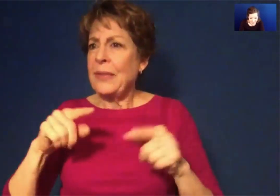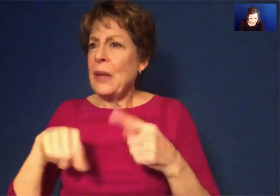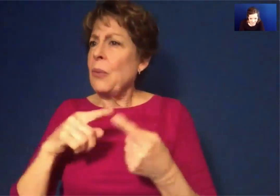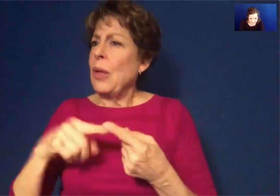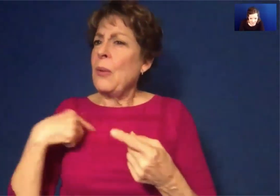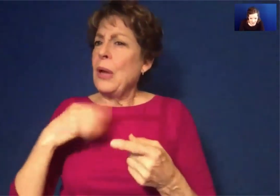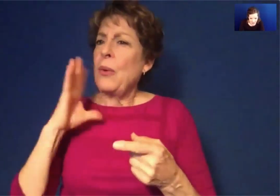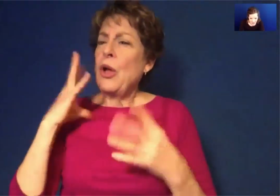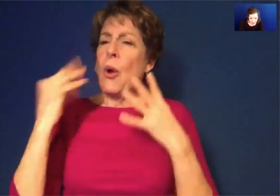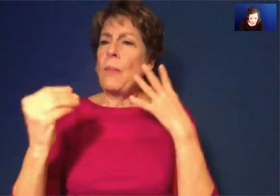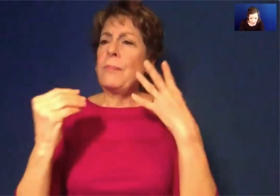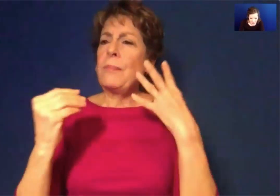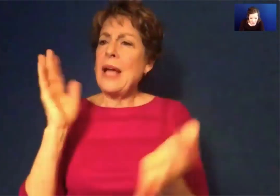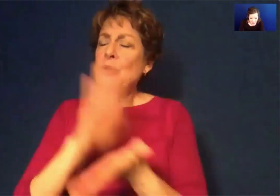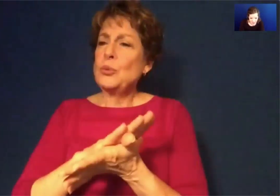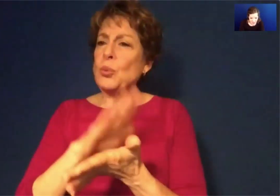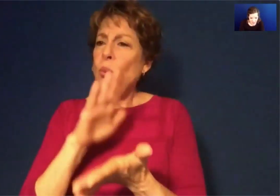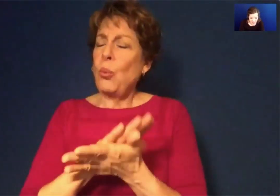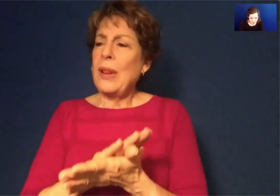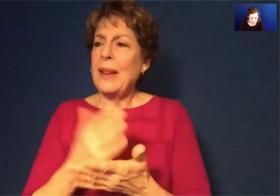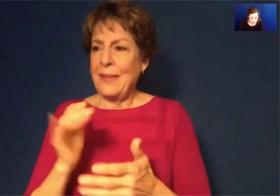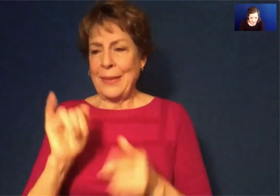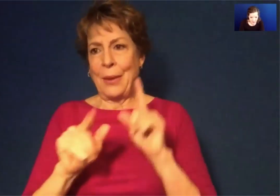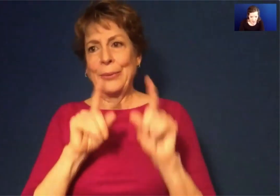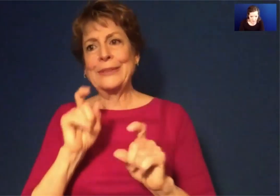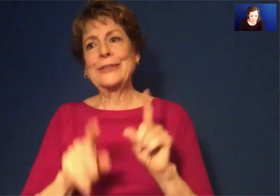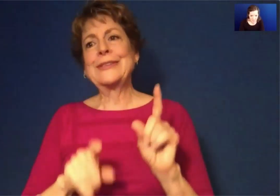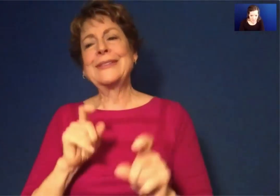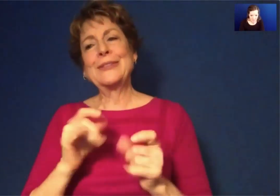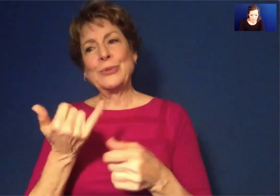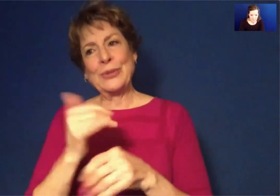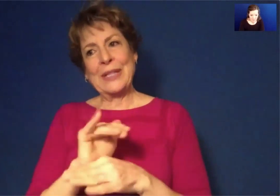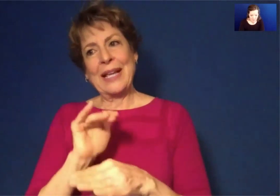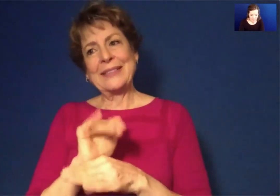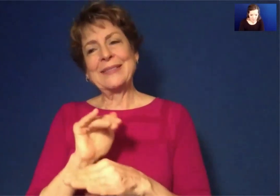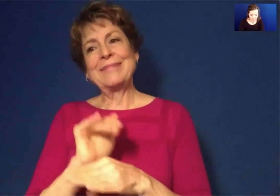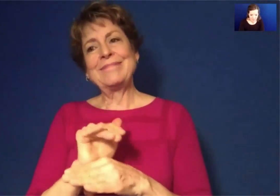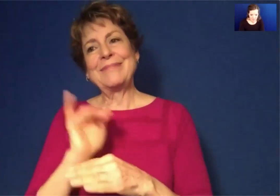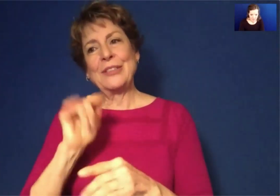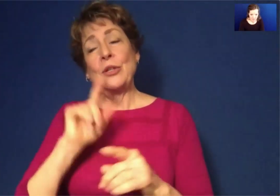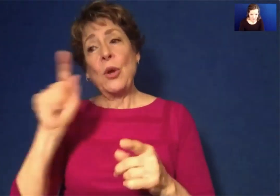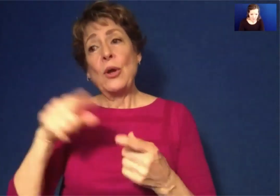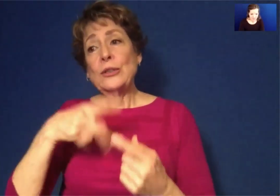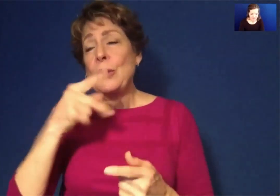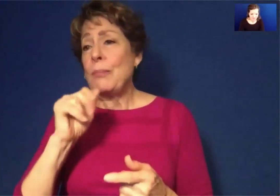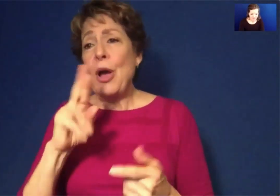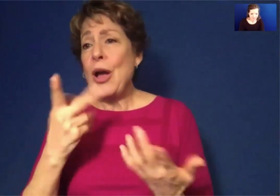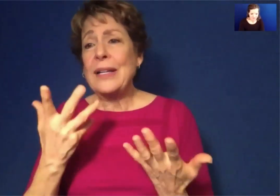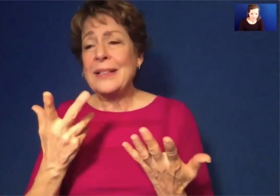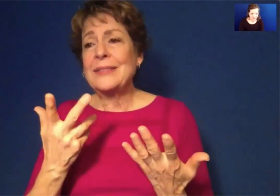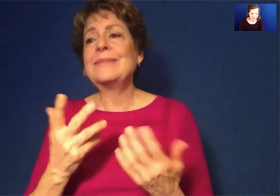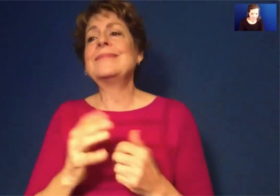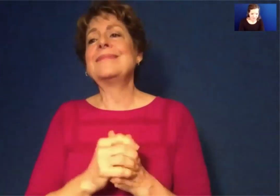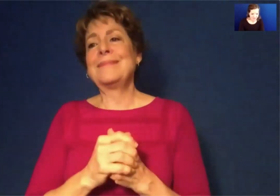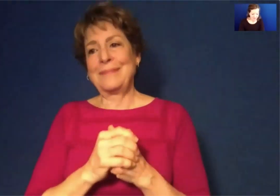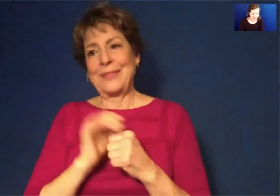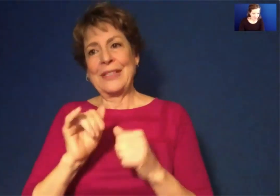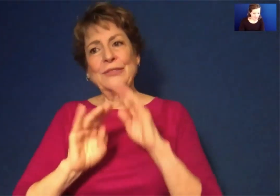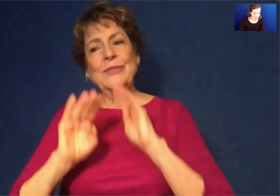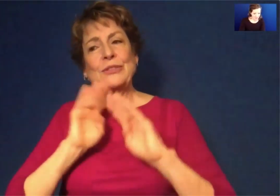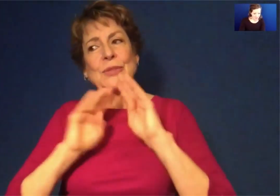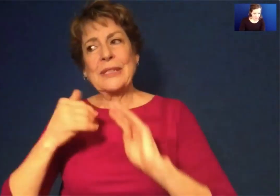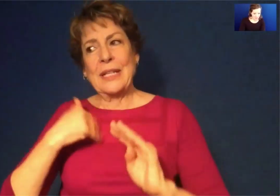all of us go back to school? When can I go to the park again? I know this